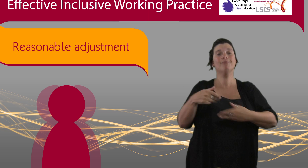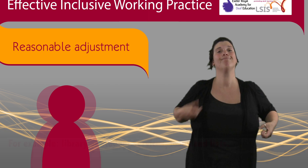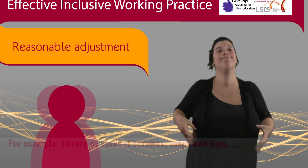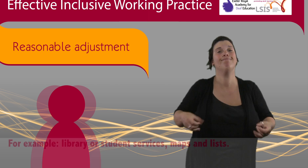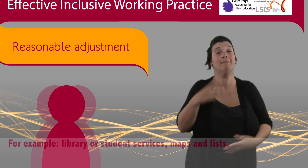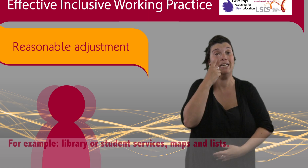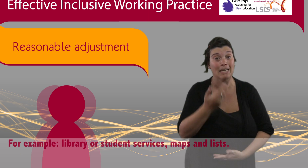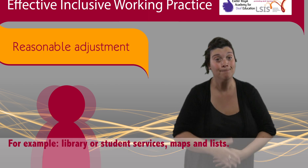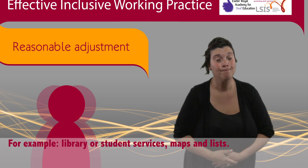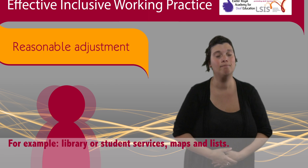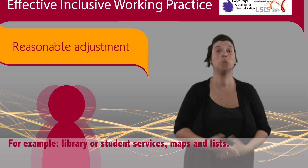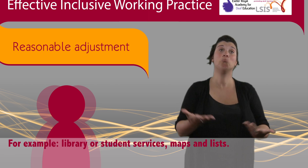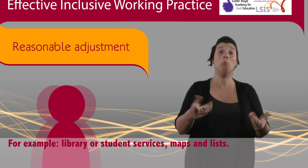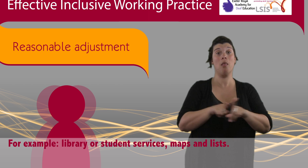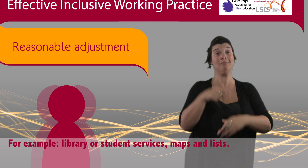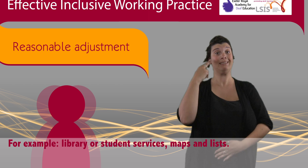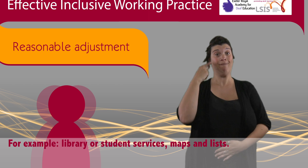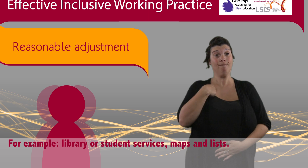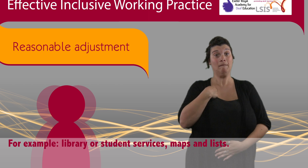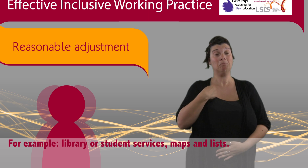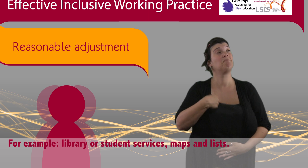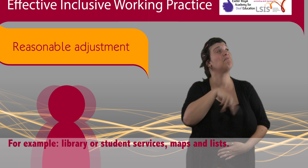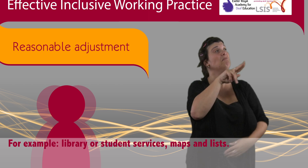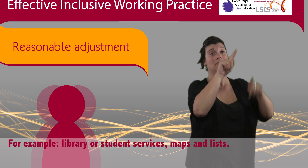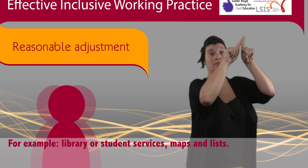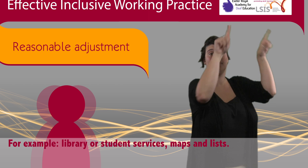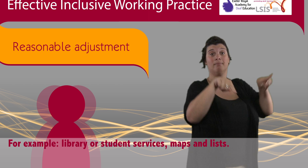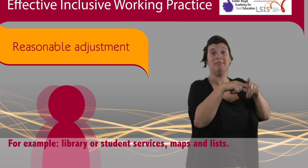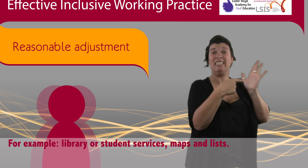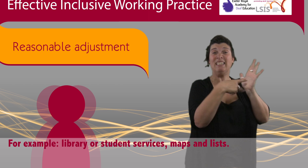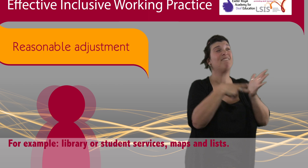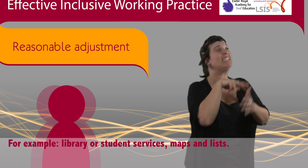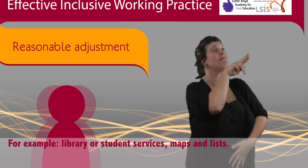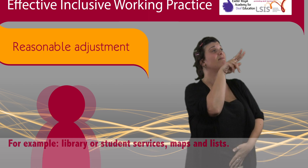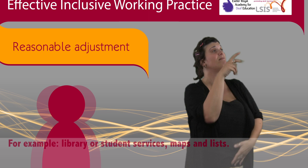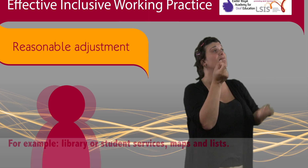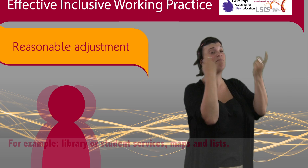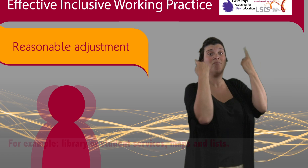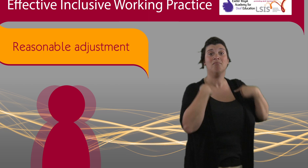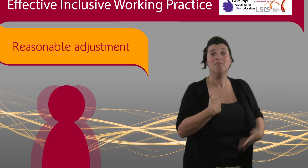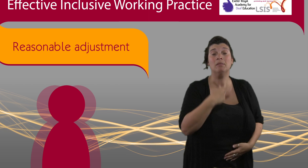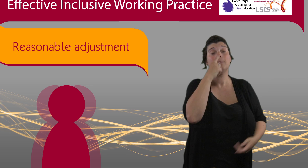For example, library or student services, maps and lists.